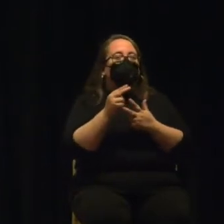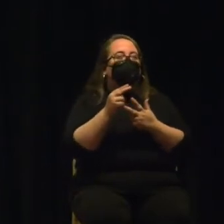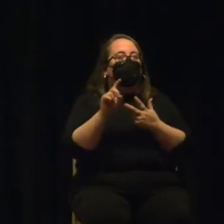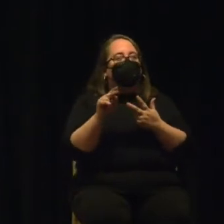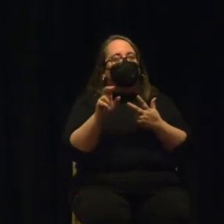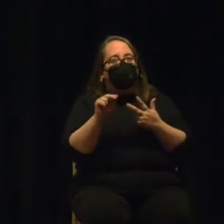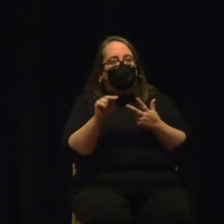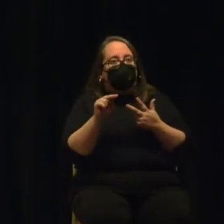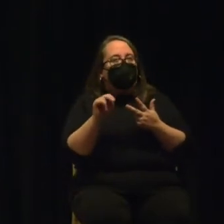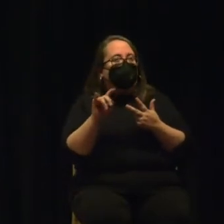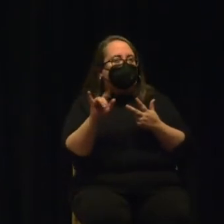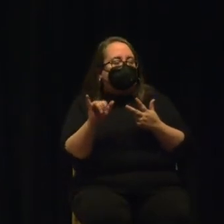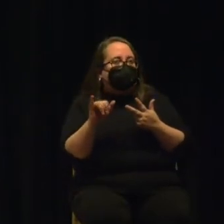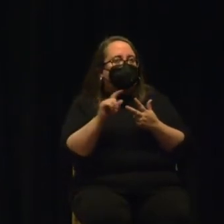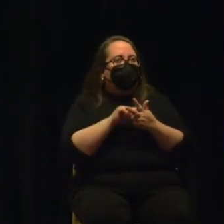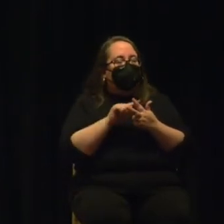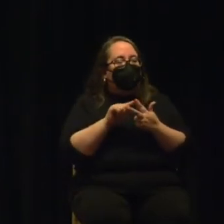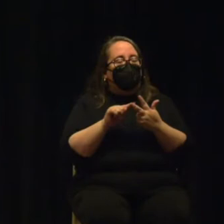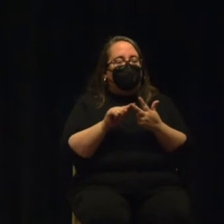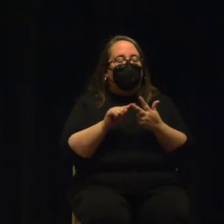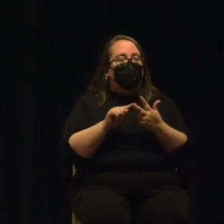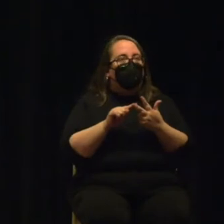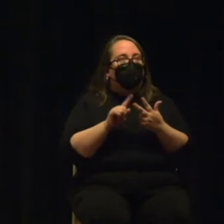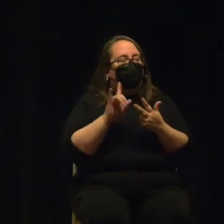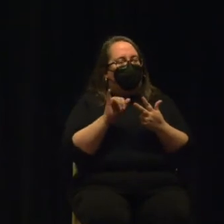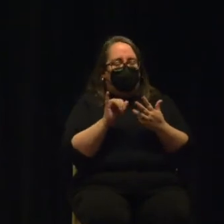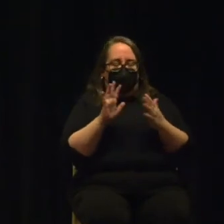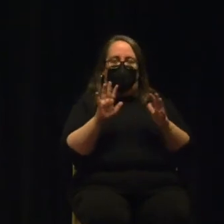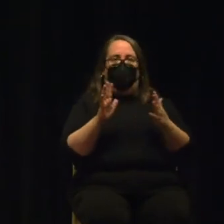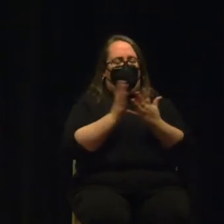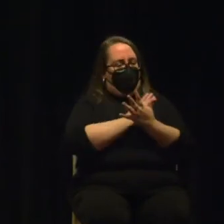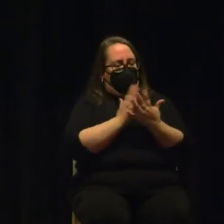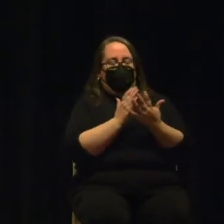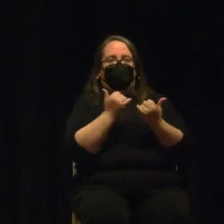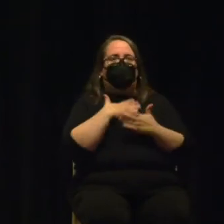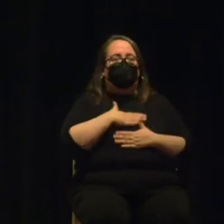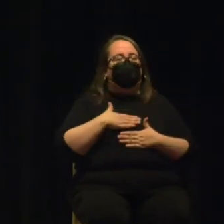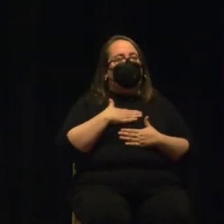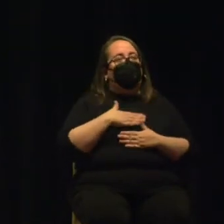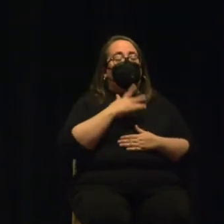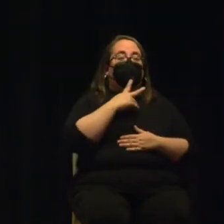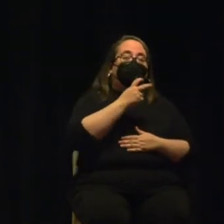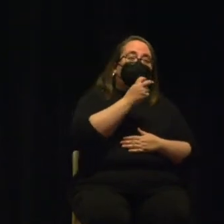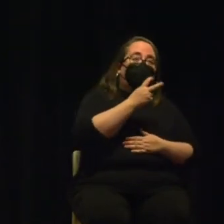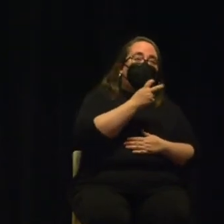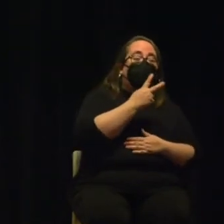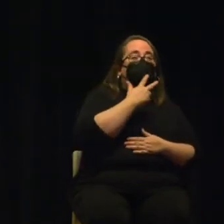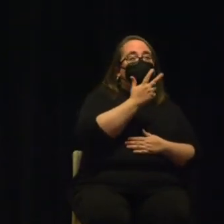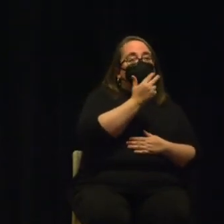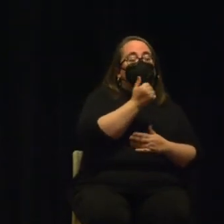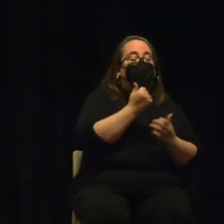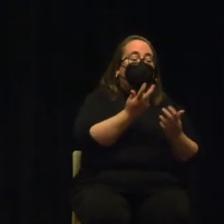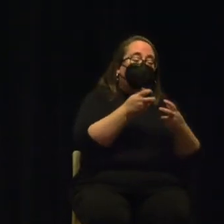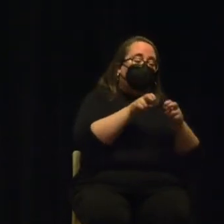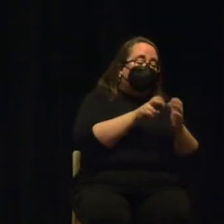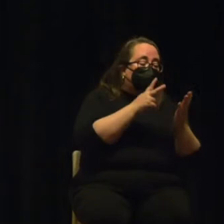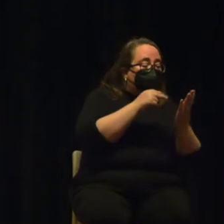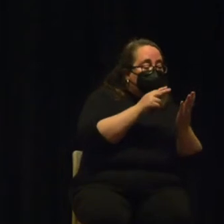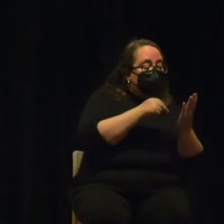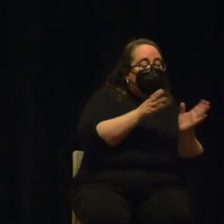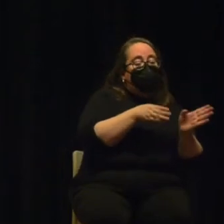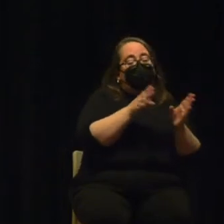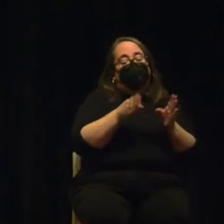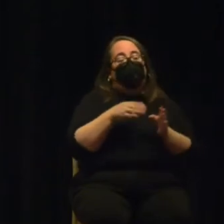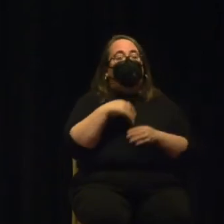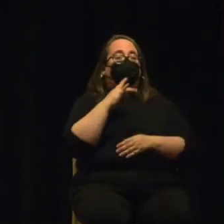book, masterpiece, right? Like this is another one of those where it's like, man, this is something that my 12-year-old, 13-year-old can sit with,